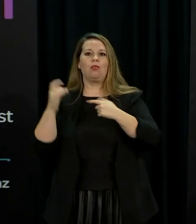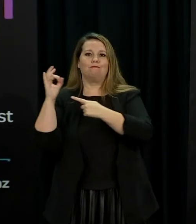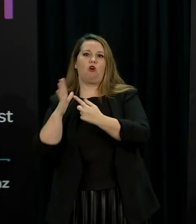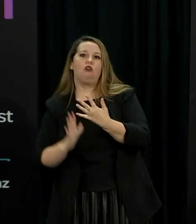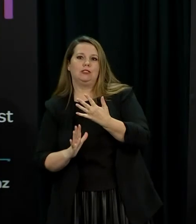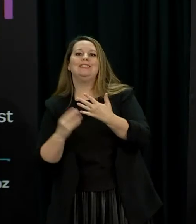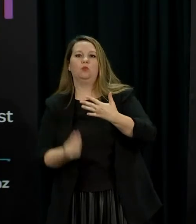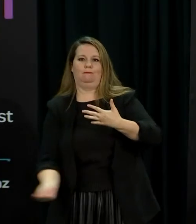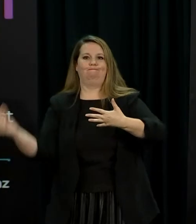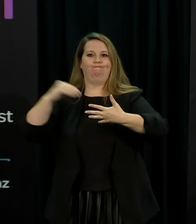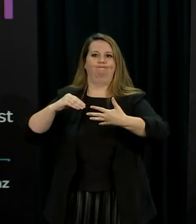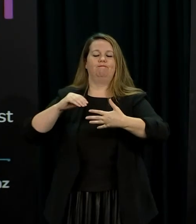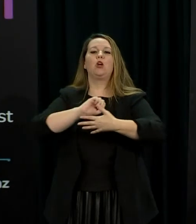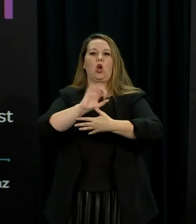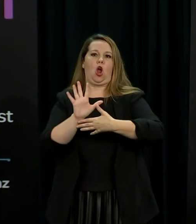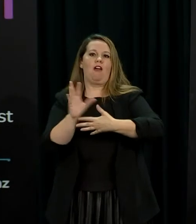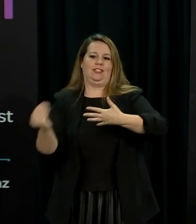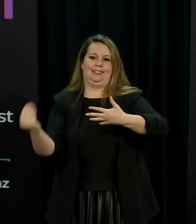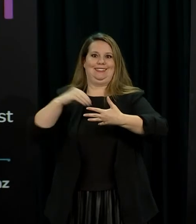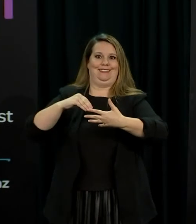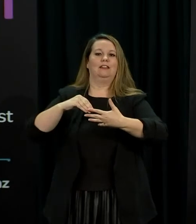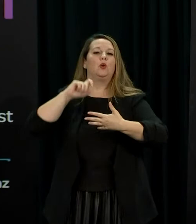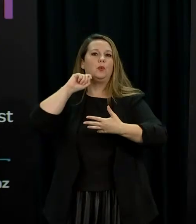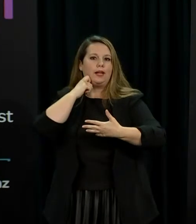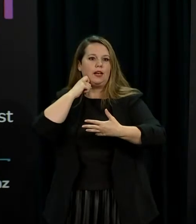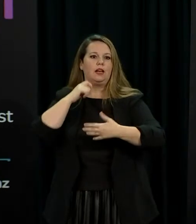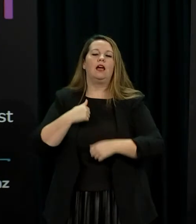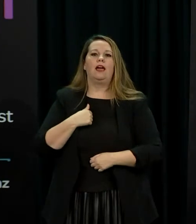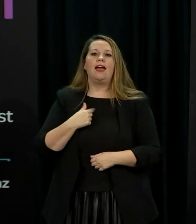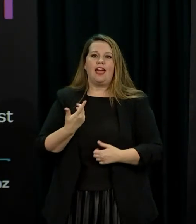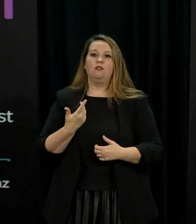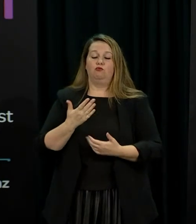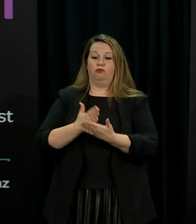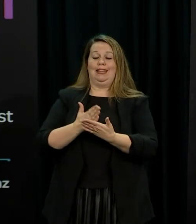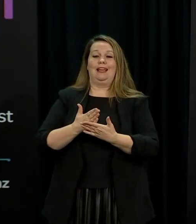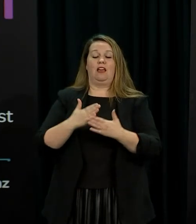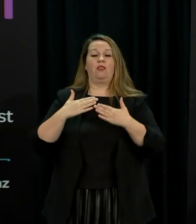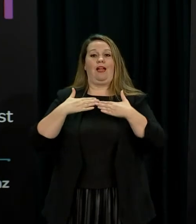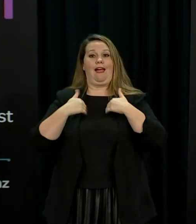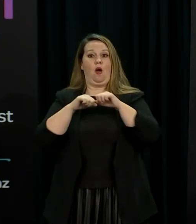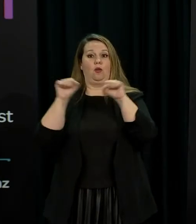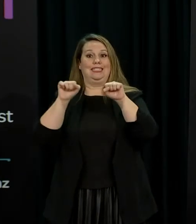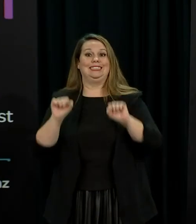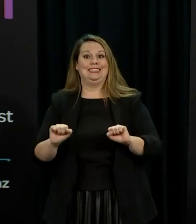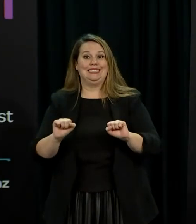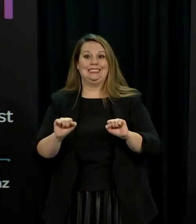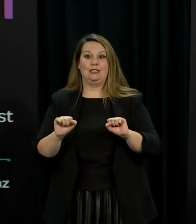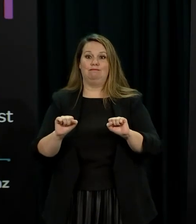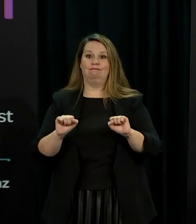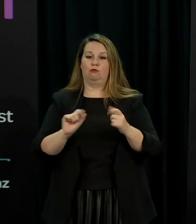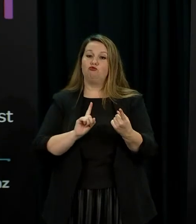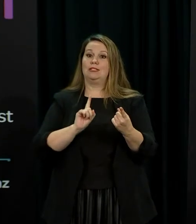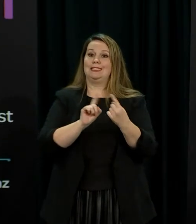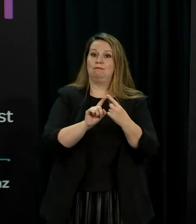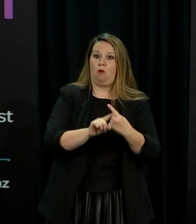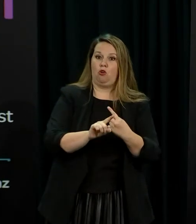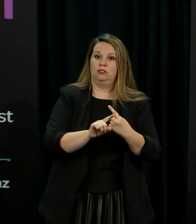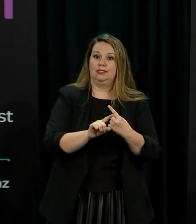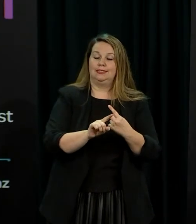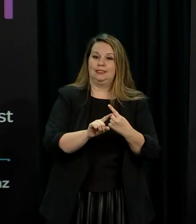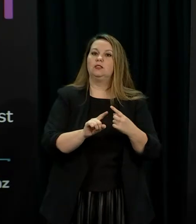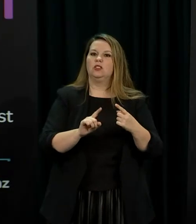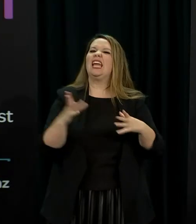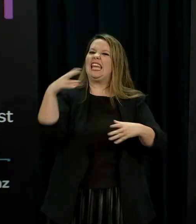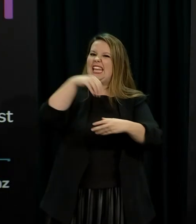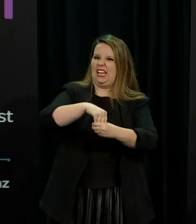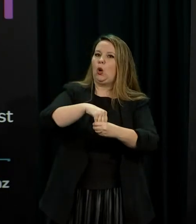health system response to it. I can certainly talk for the health system response to it, rather than treating it as something special, because what we